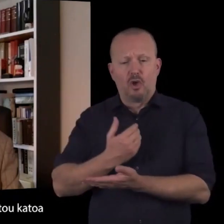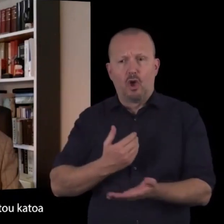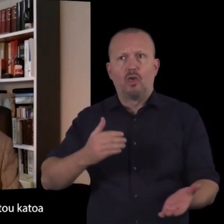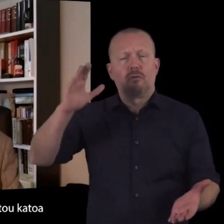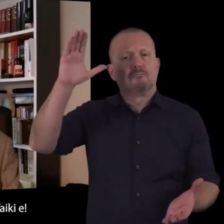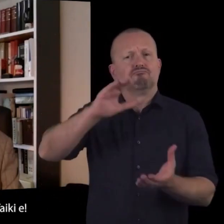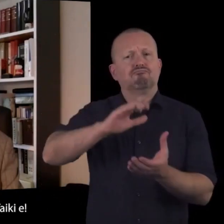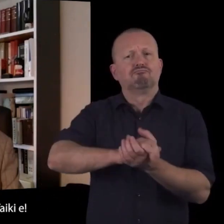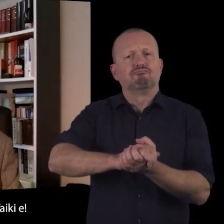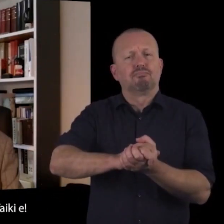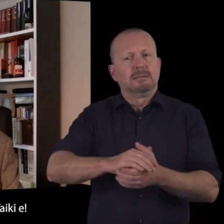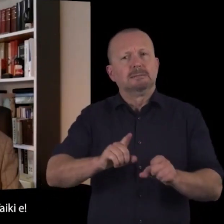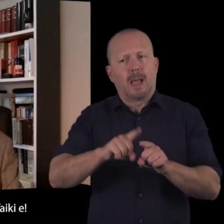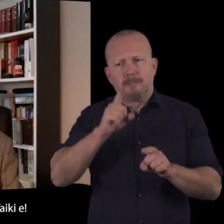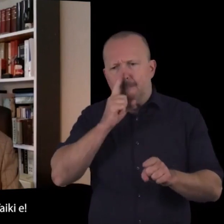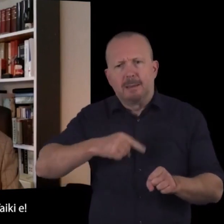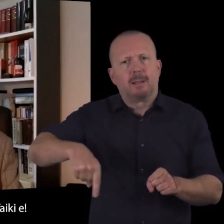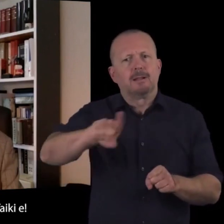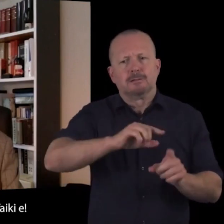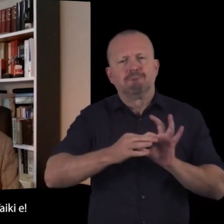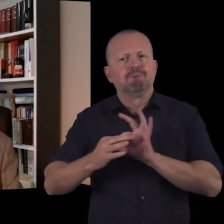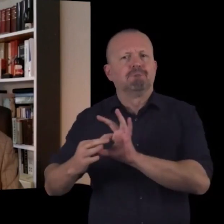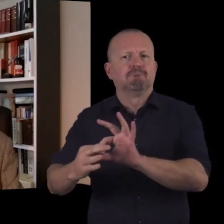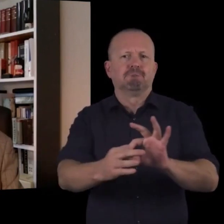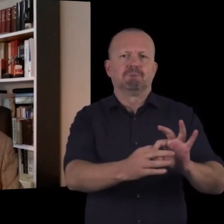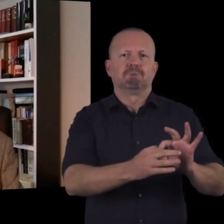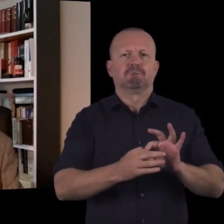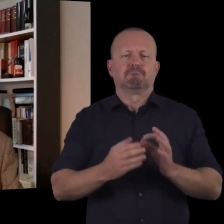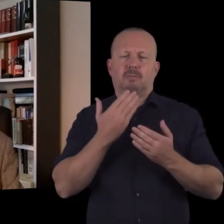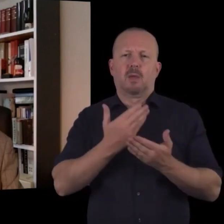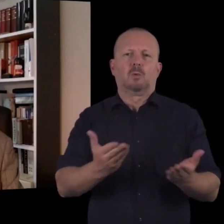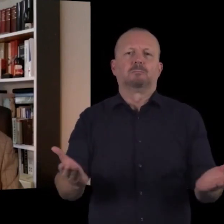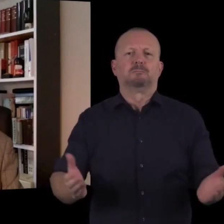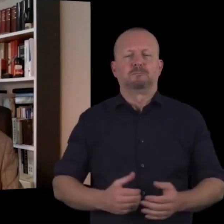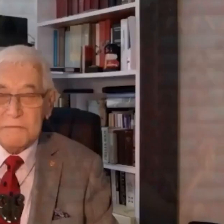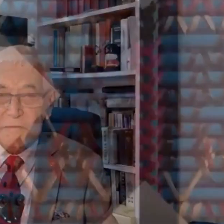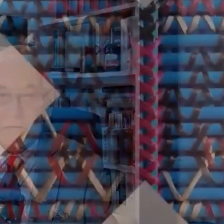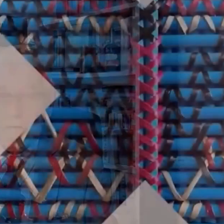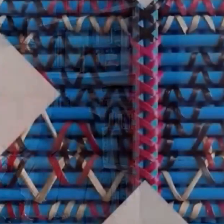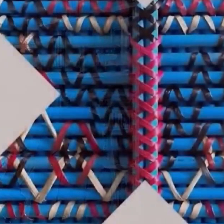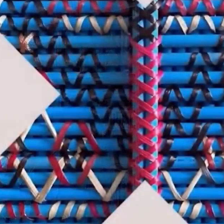katoa, hui e tāiki e. Kia ora tātou.